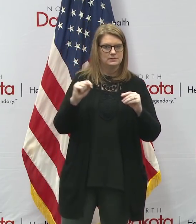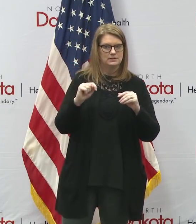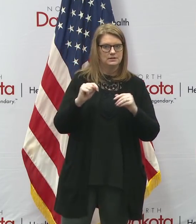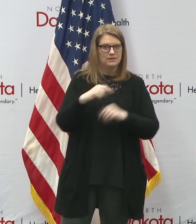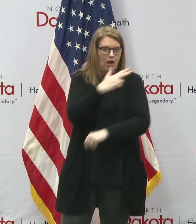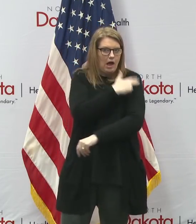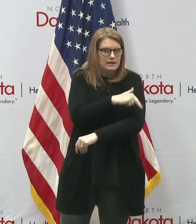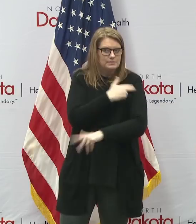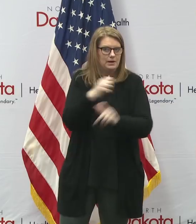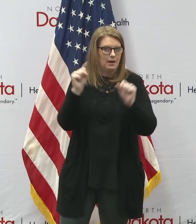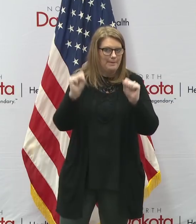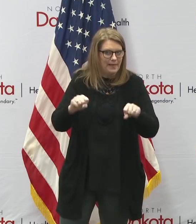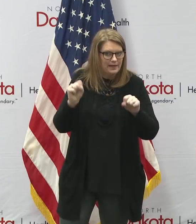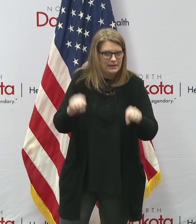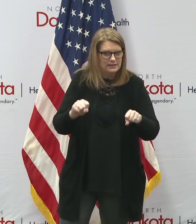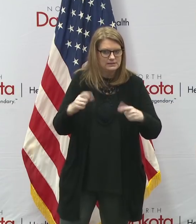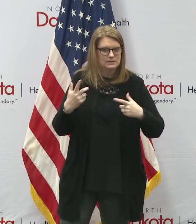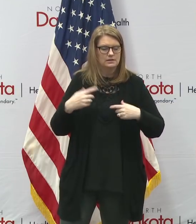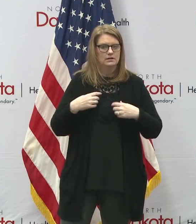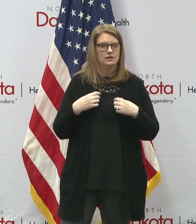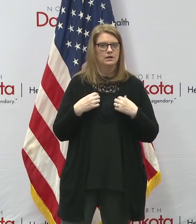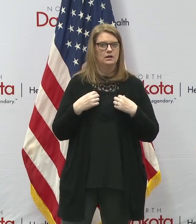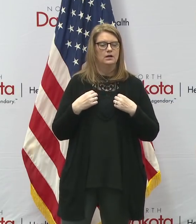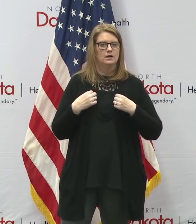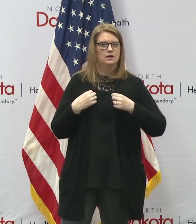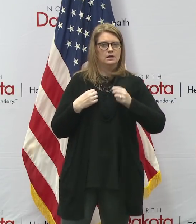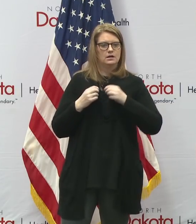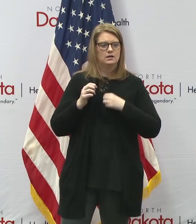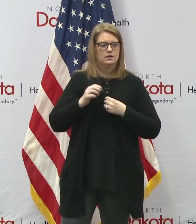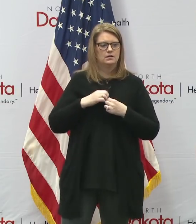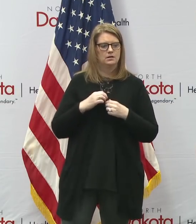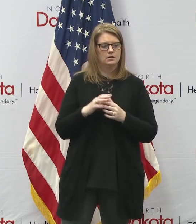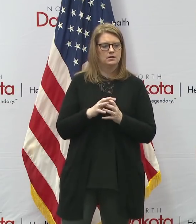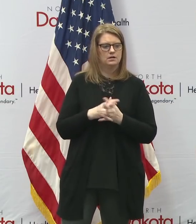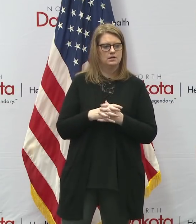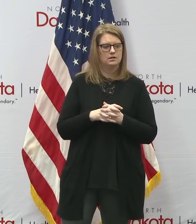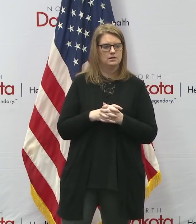hospital capacity? And while we didn't issue any